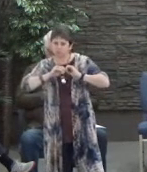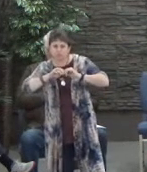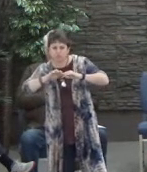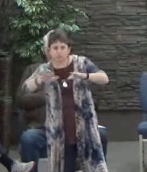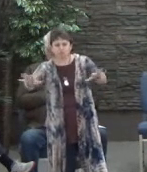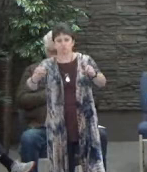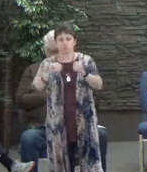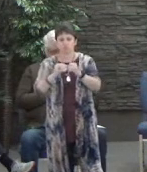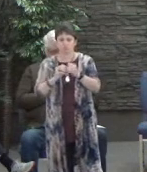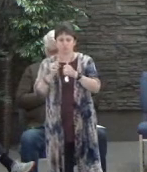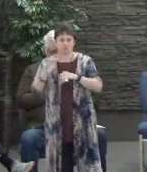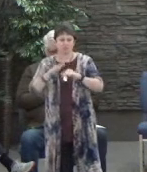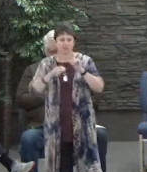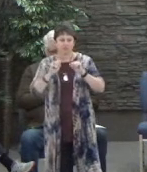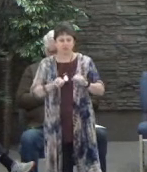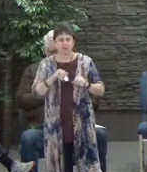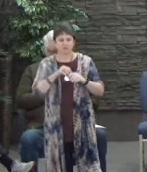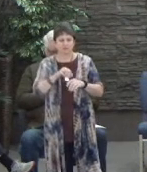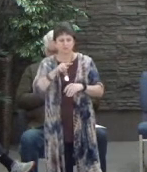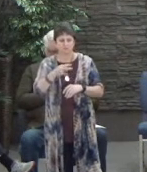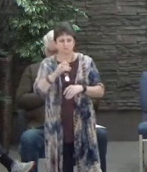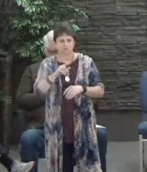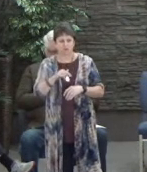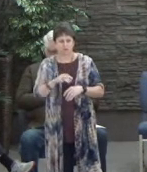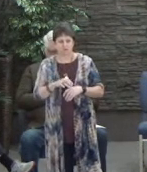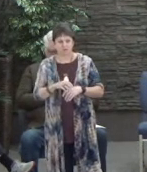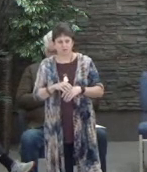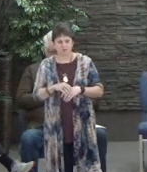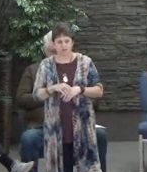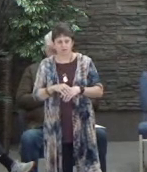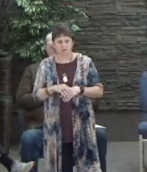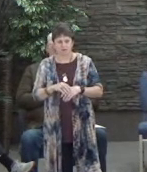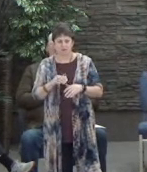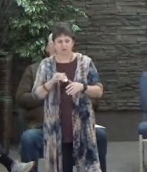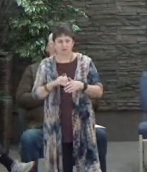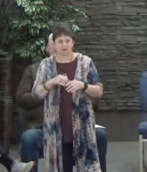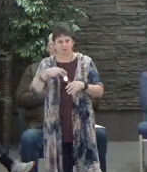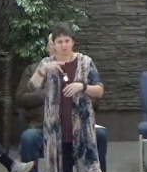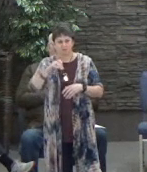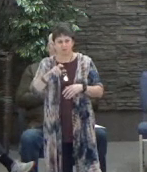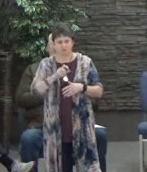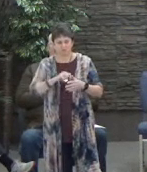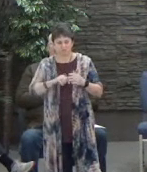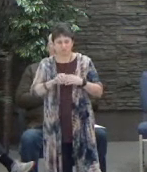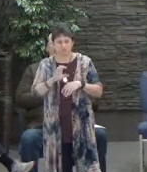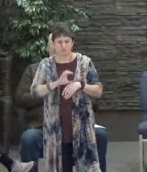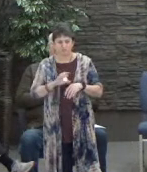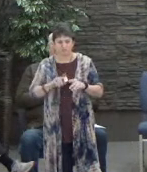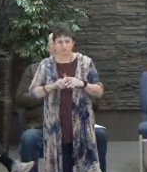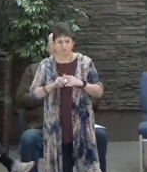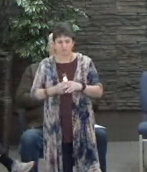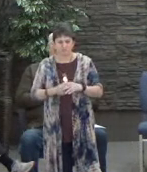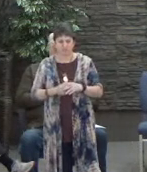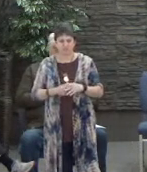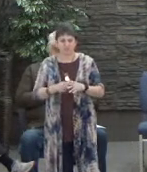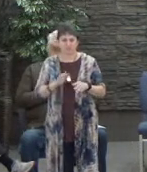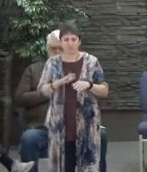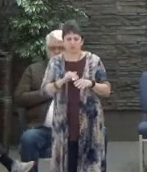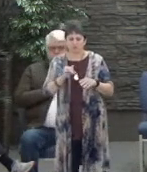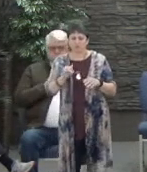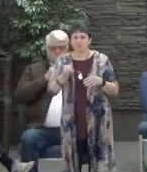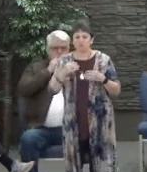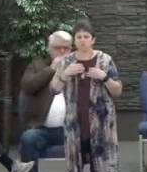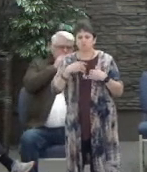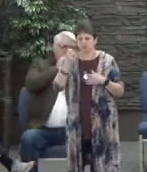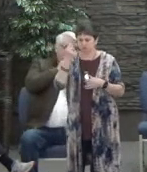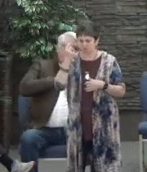than it's already gone in Philippi. And as Paul writes to this church, he begins by calling them to be